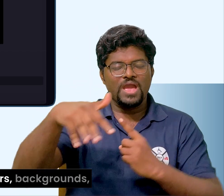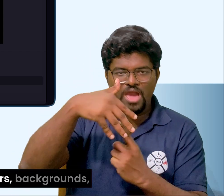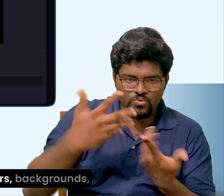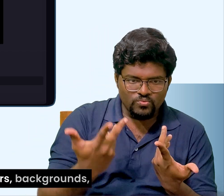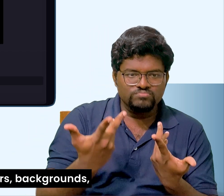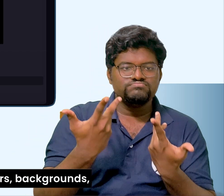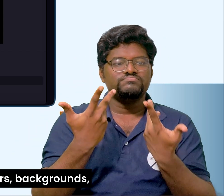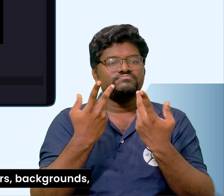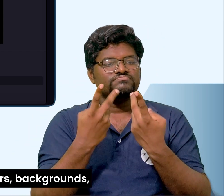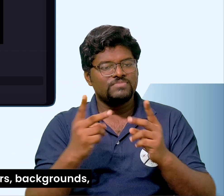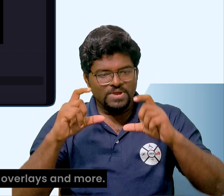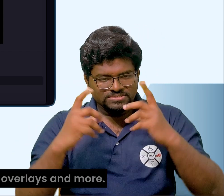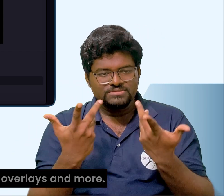Stickers, Backgrounds, Images,